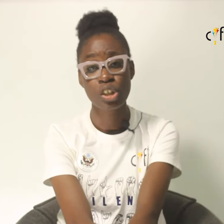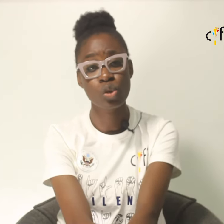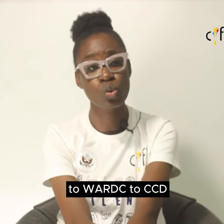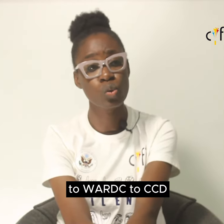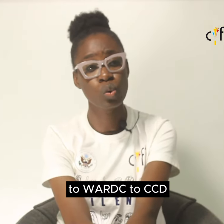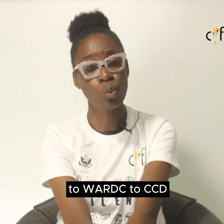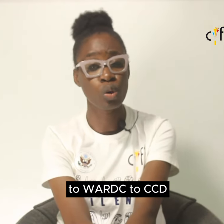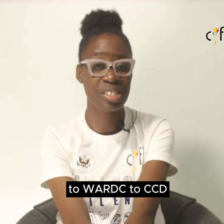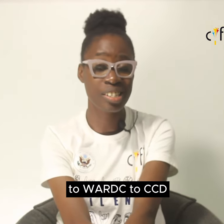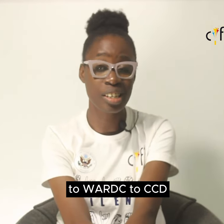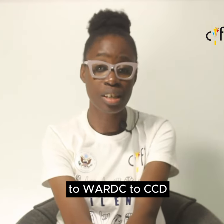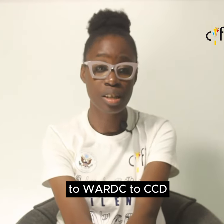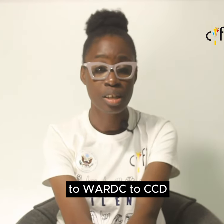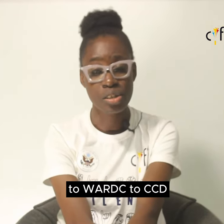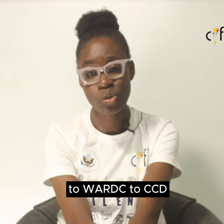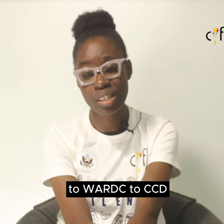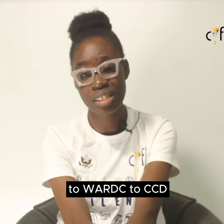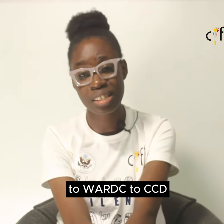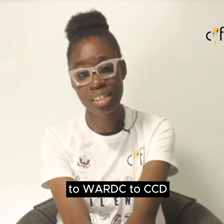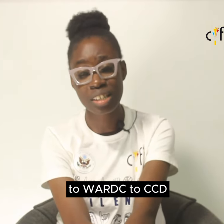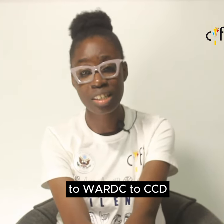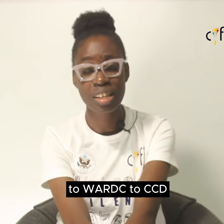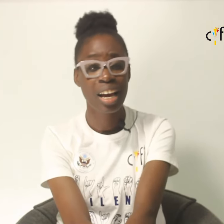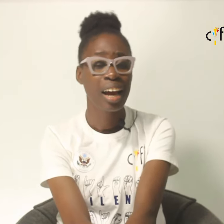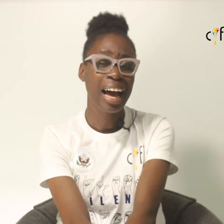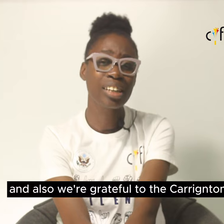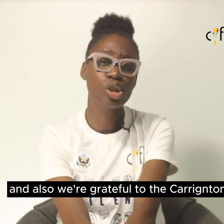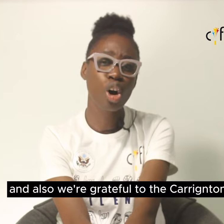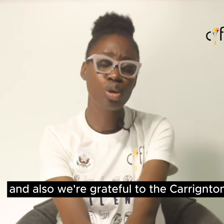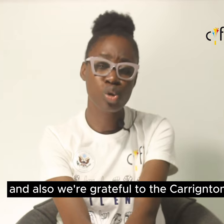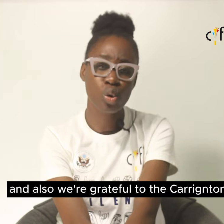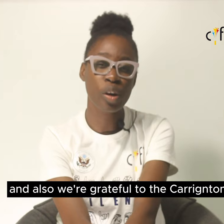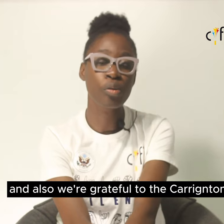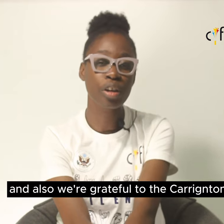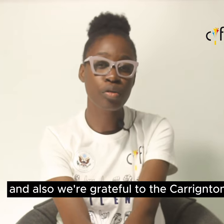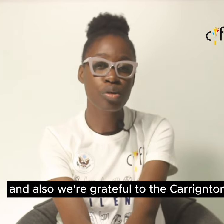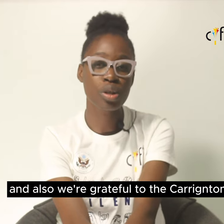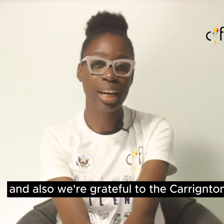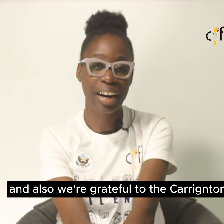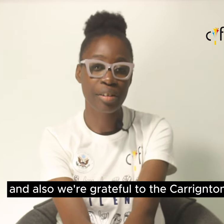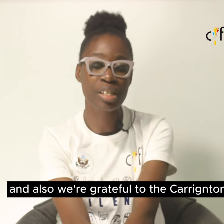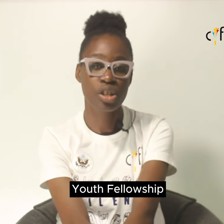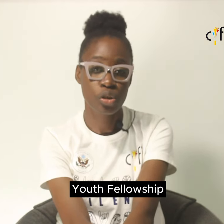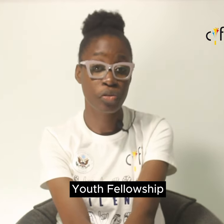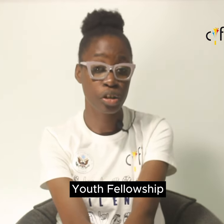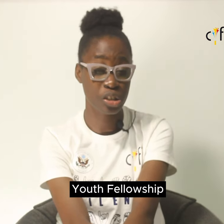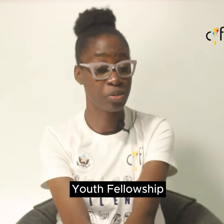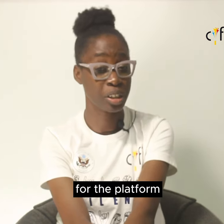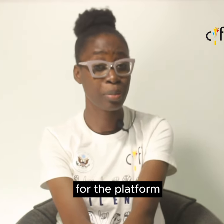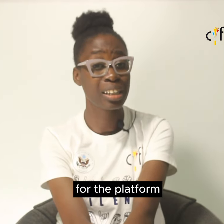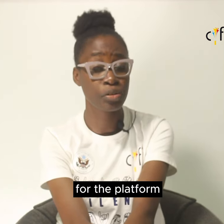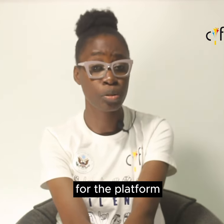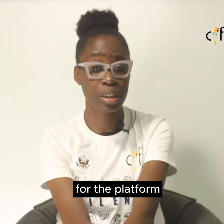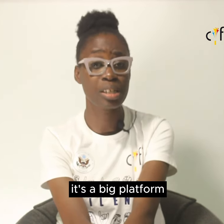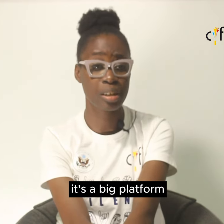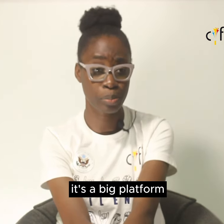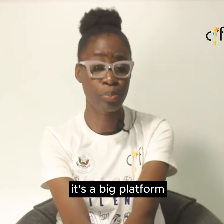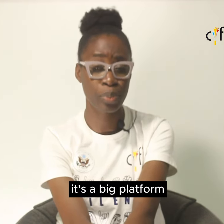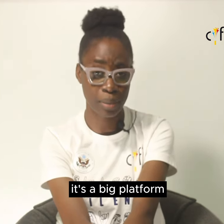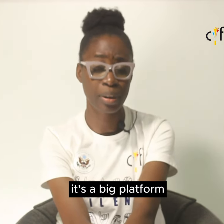to WOTC, to CCD, and also we are grateful to the Carrington Youth Fellowship for the platform. It's a big